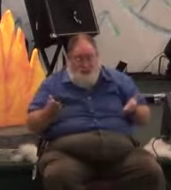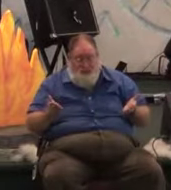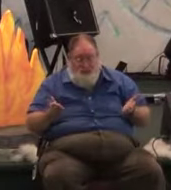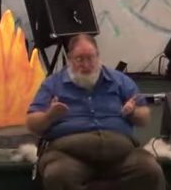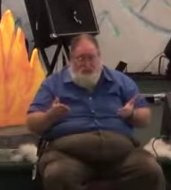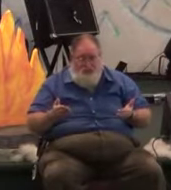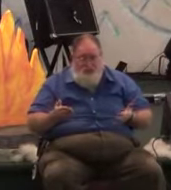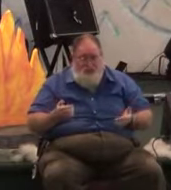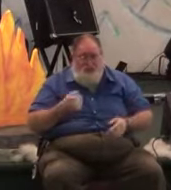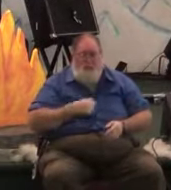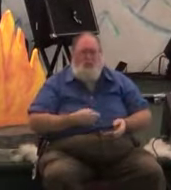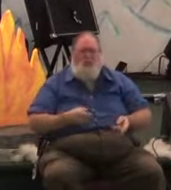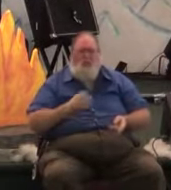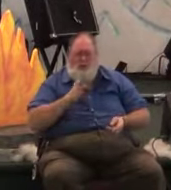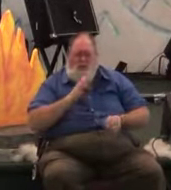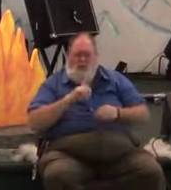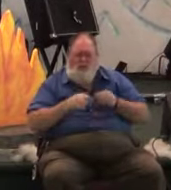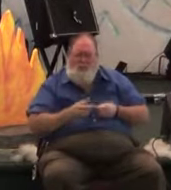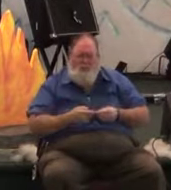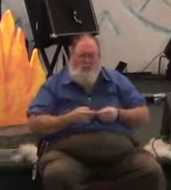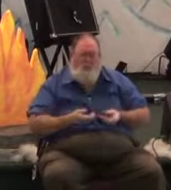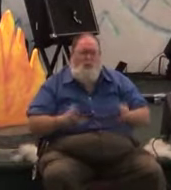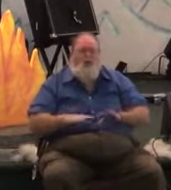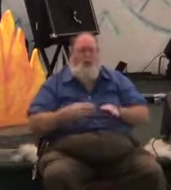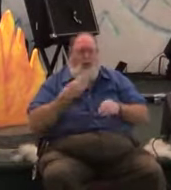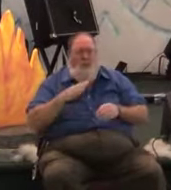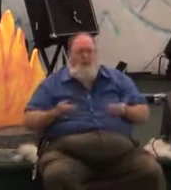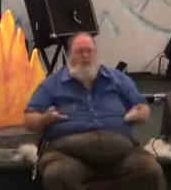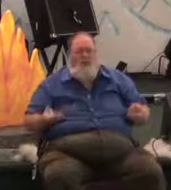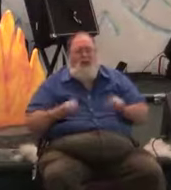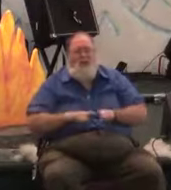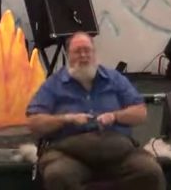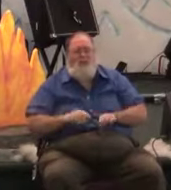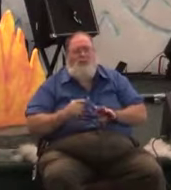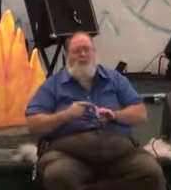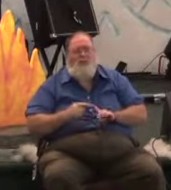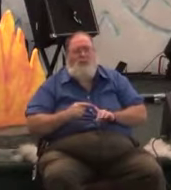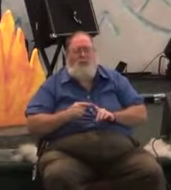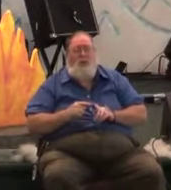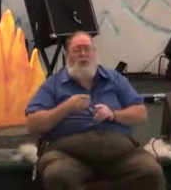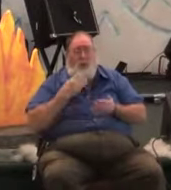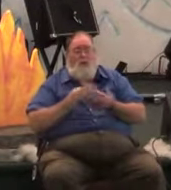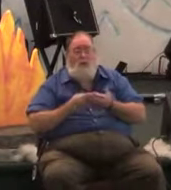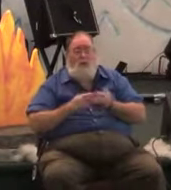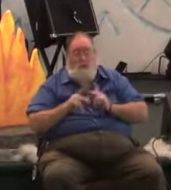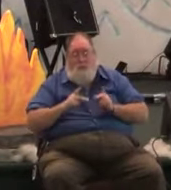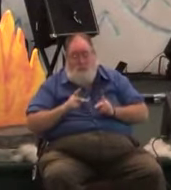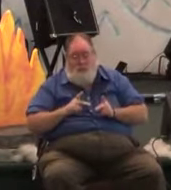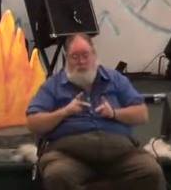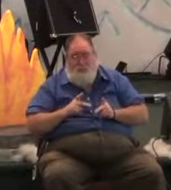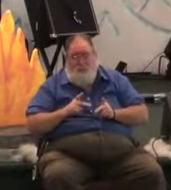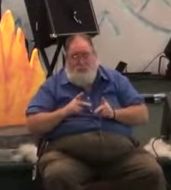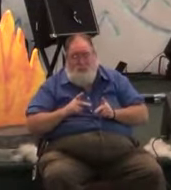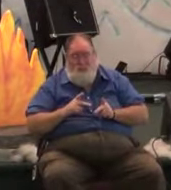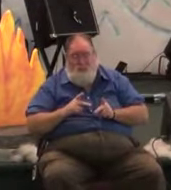we talked about when bad things happen to good people, even when we pray as a corporate body, there are some bad things that happen to bad